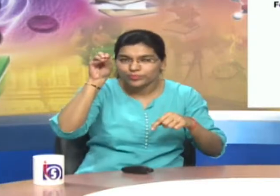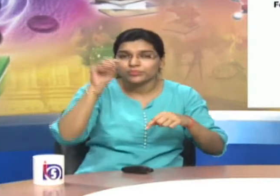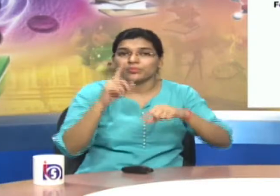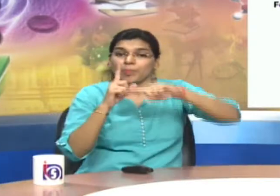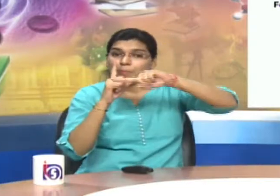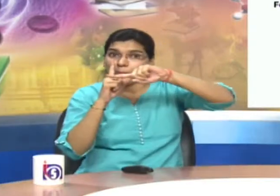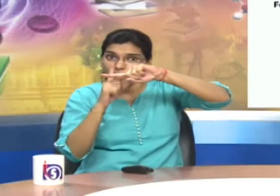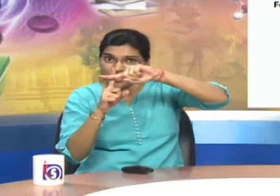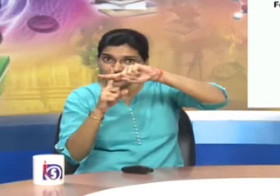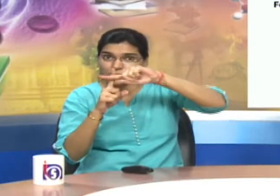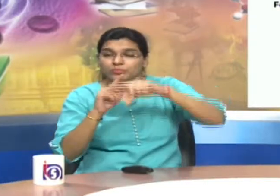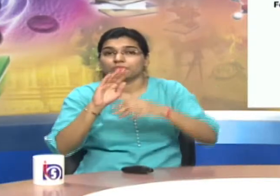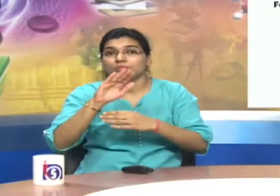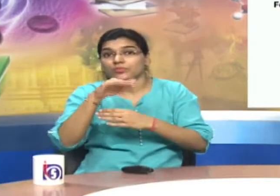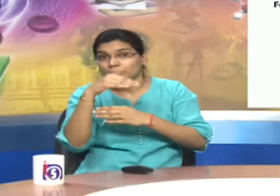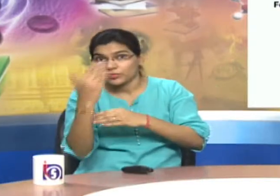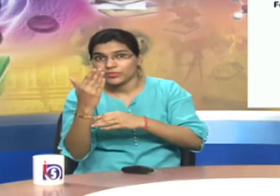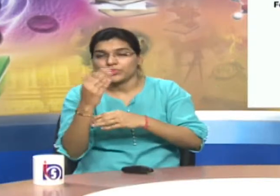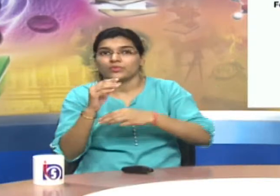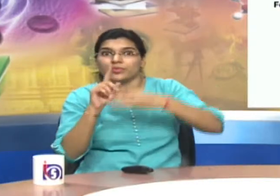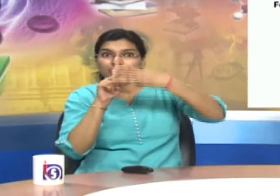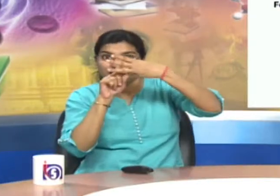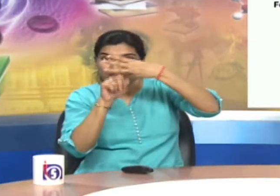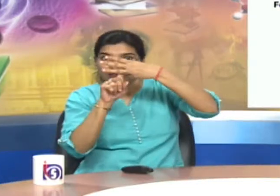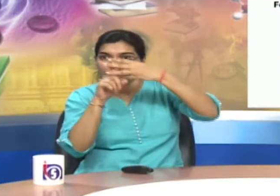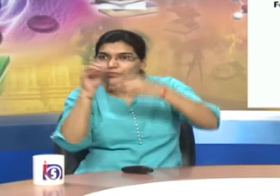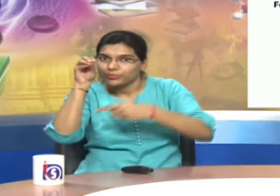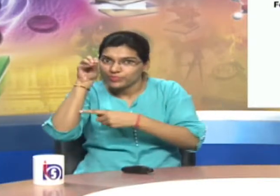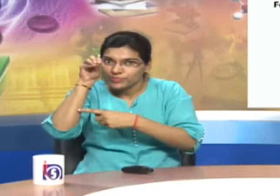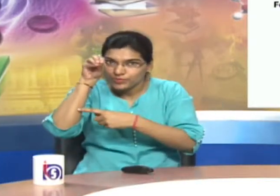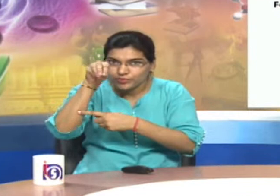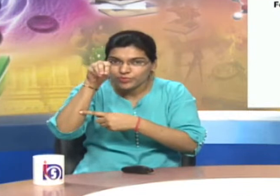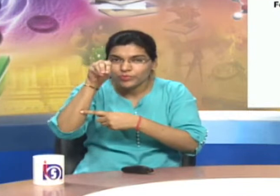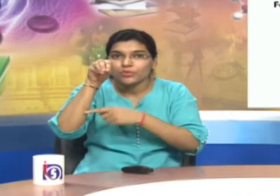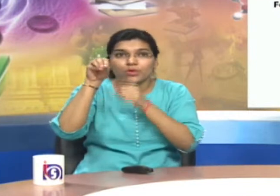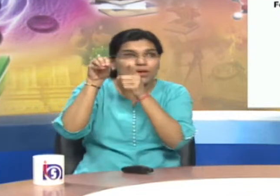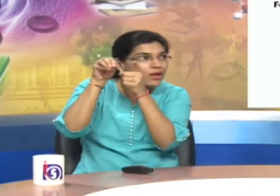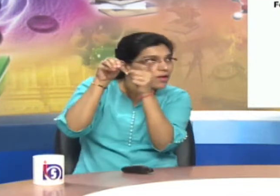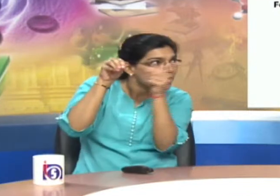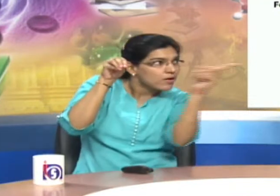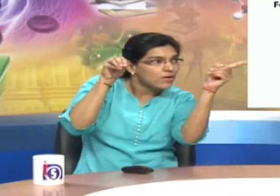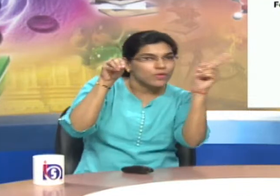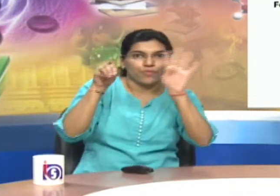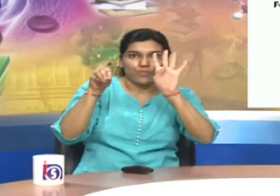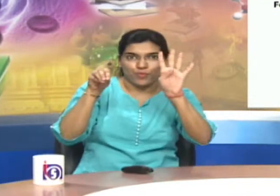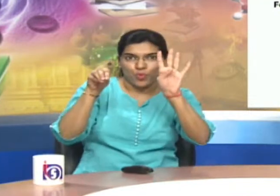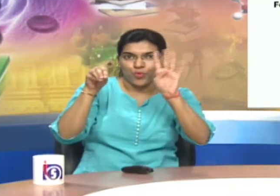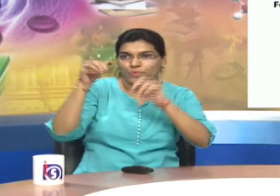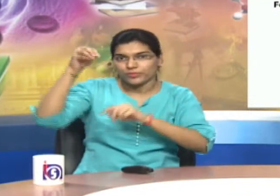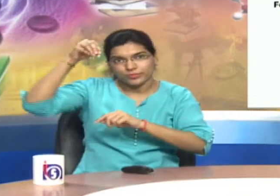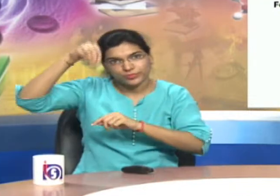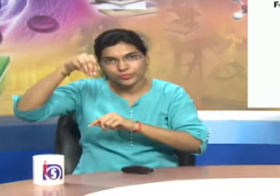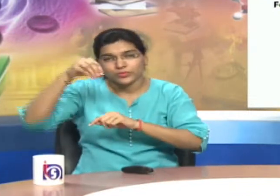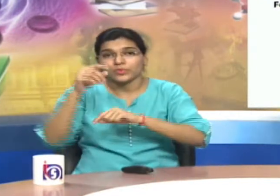the column C, and then after that mathematics marks are under the column D, and